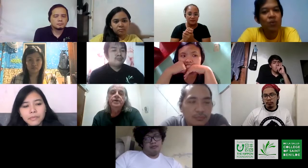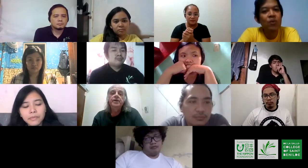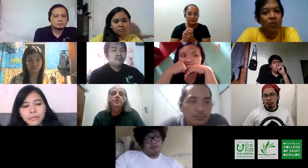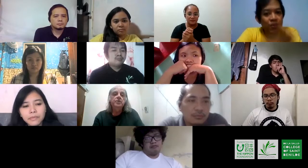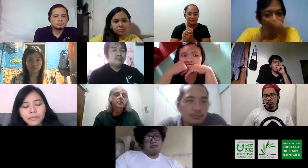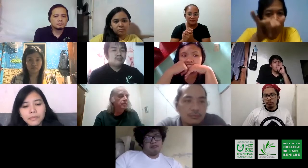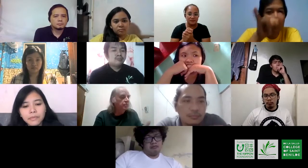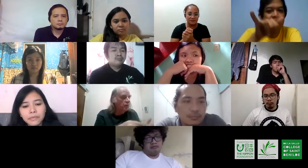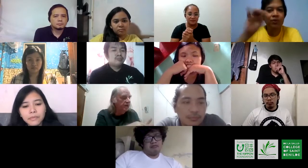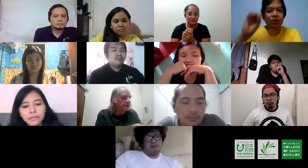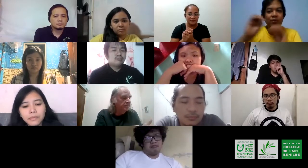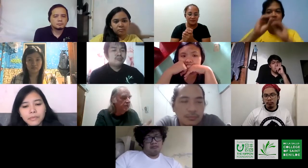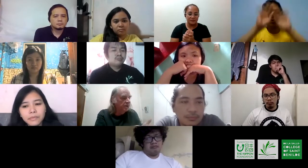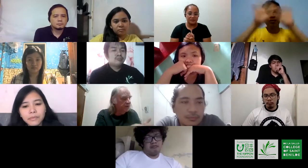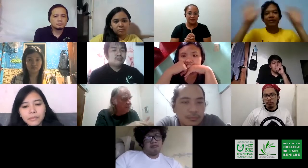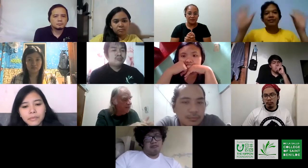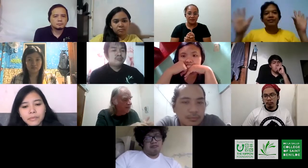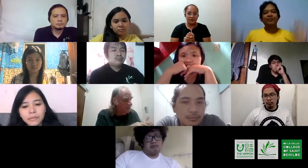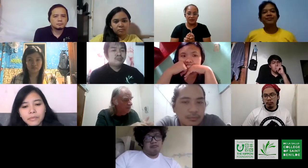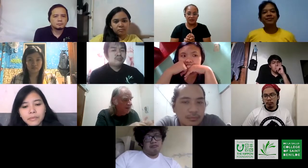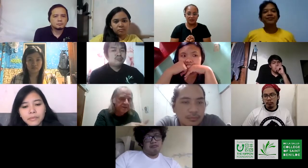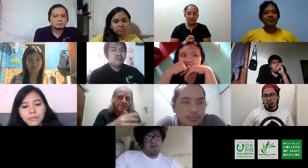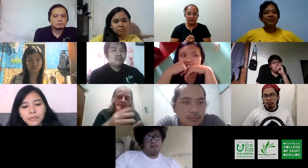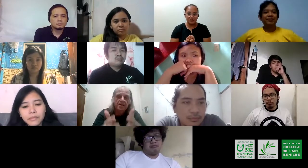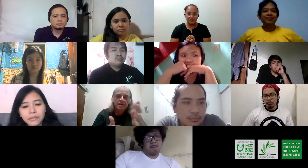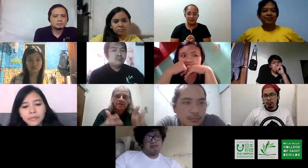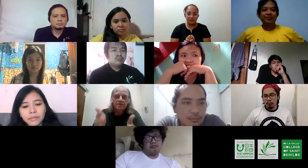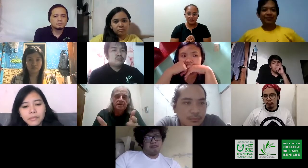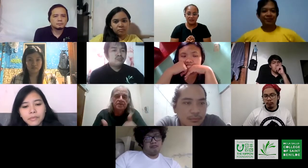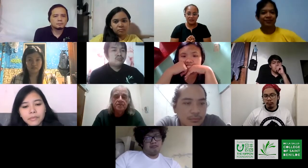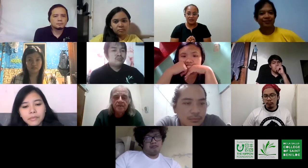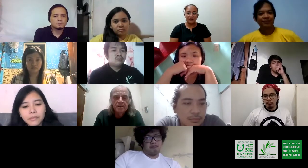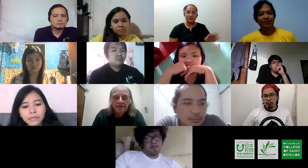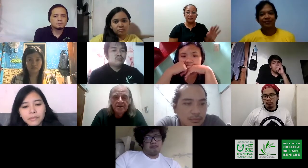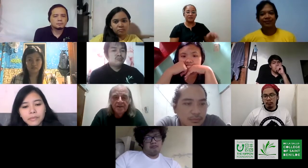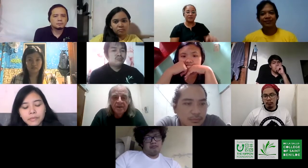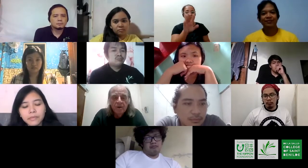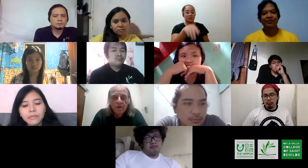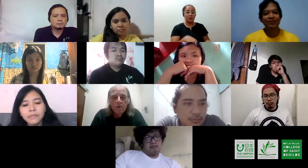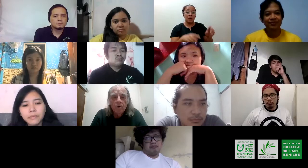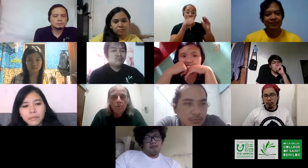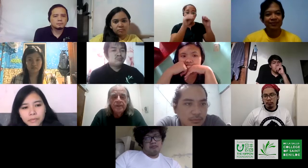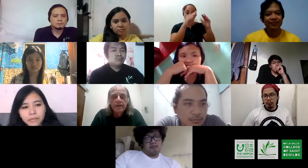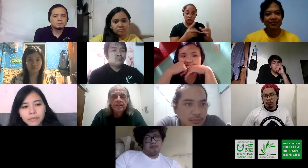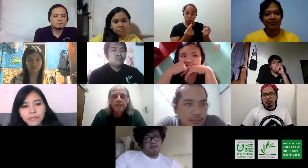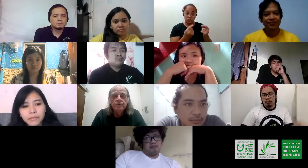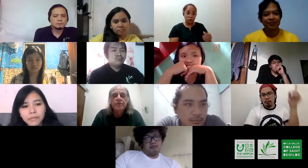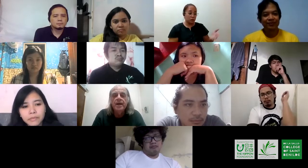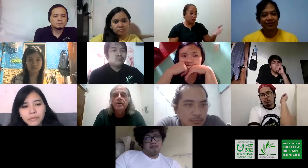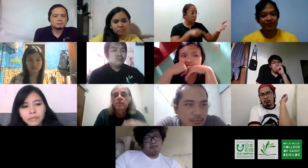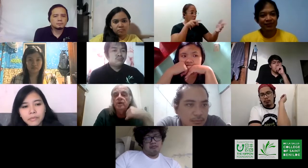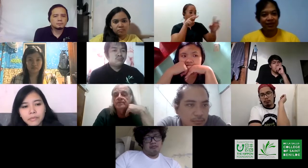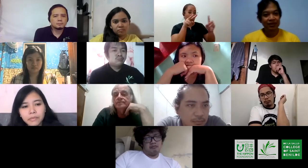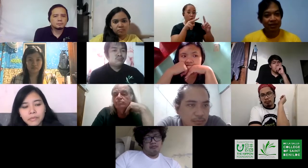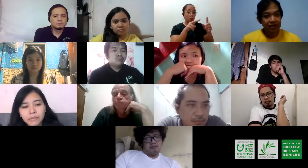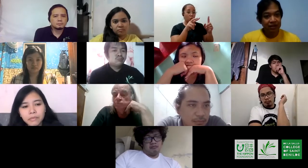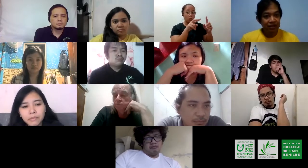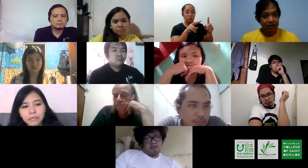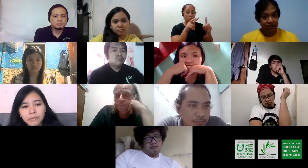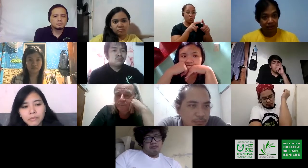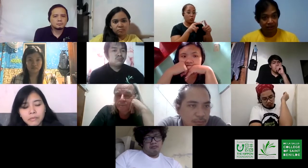Would the teacher point at the book and say, okay, this sign is this? Or would they teach without a book?